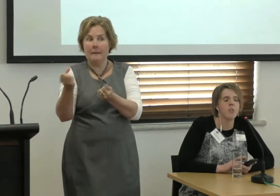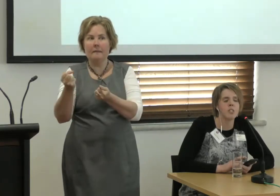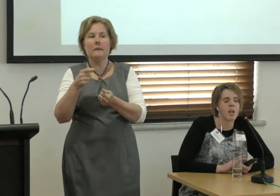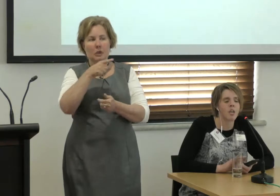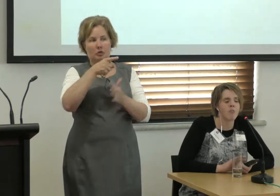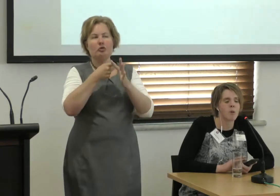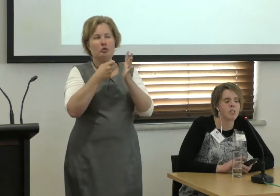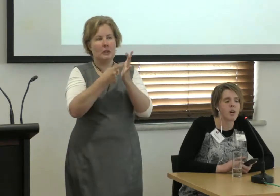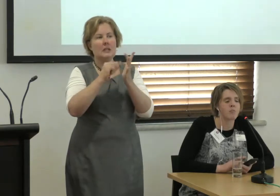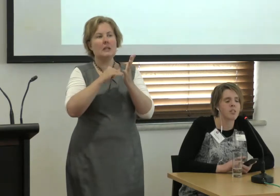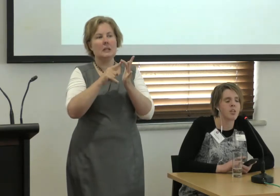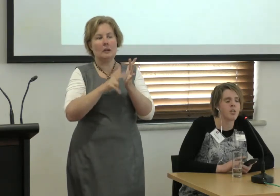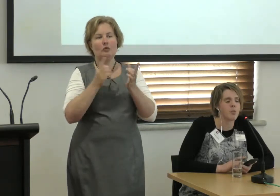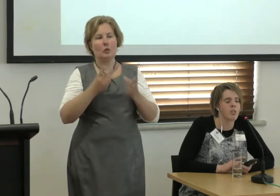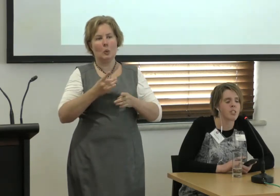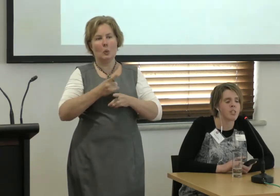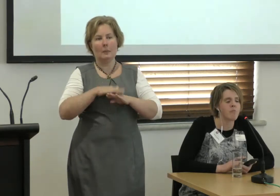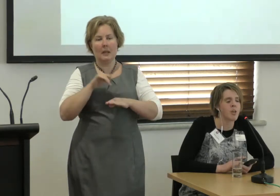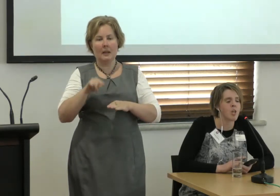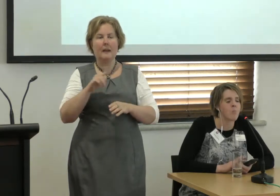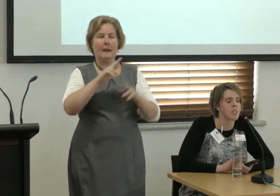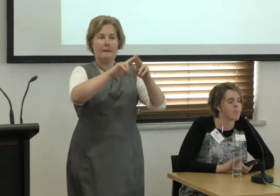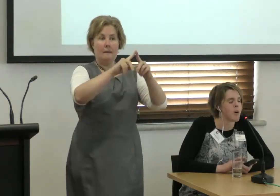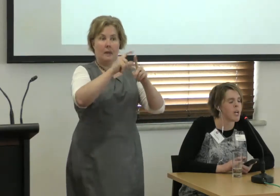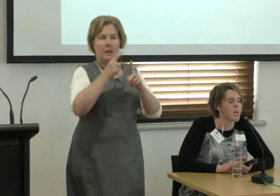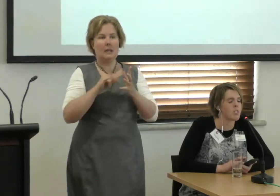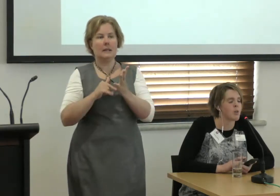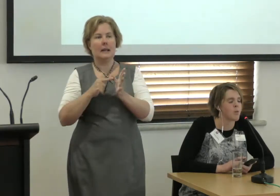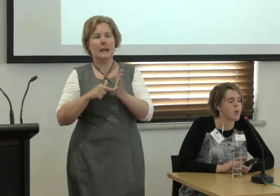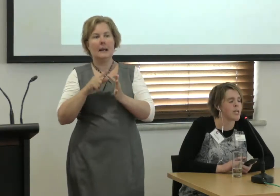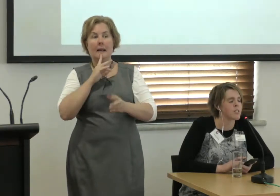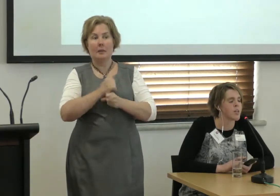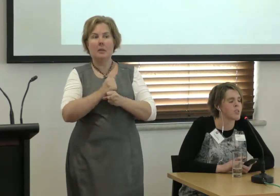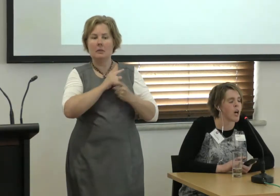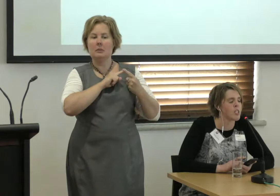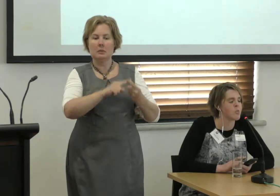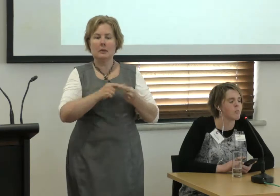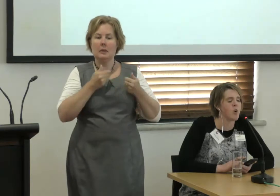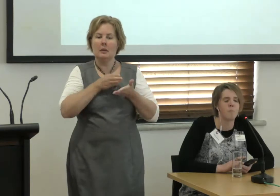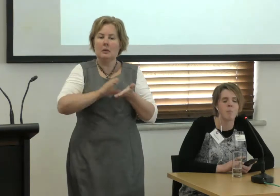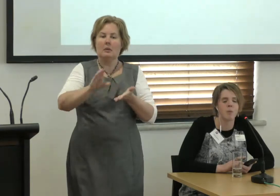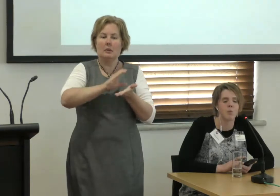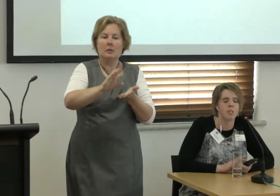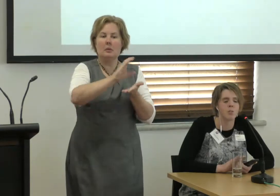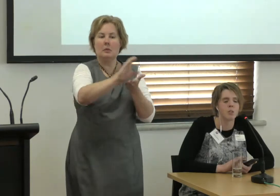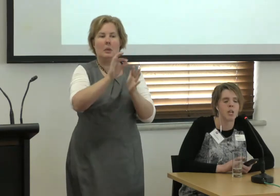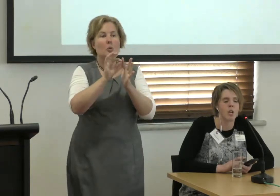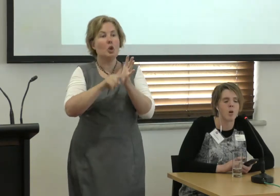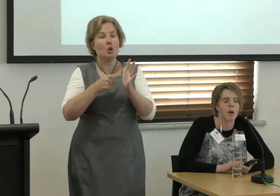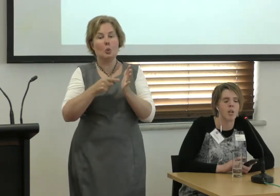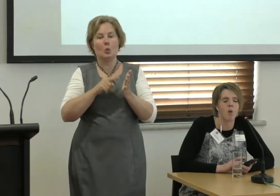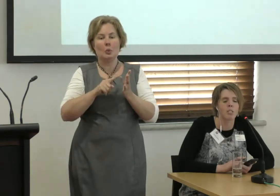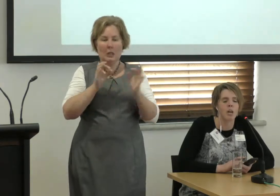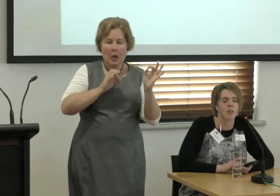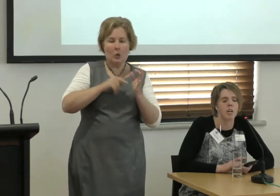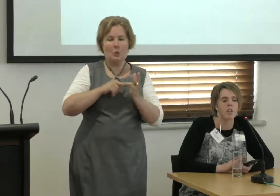Federal and state governments have continued to inject significant amounts of money into projects that are designed to inform people with disability about